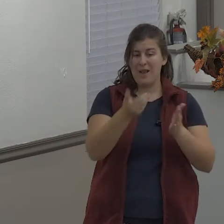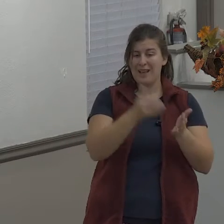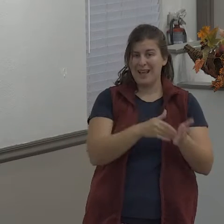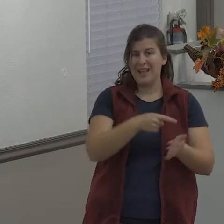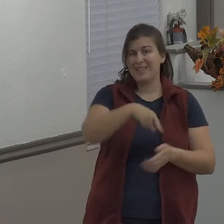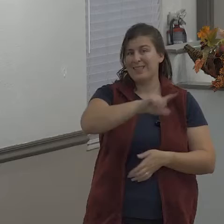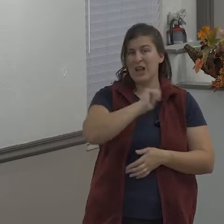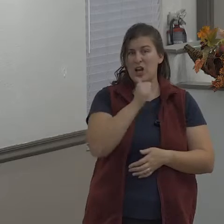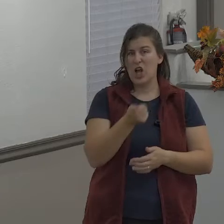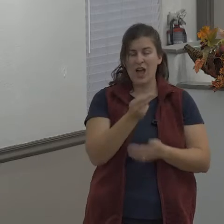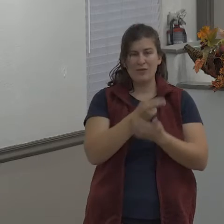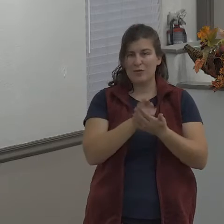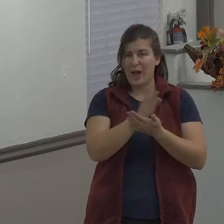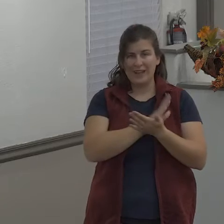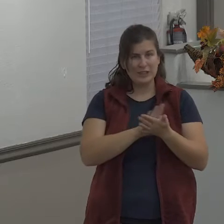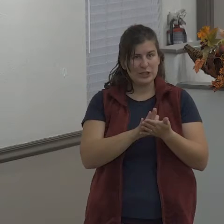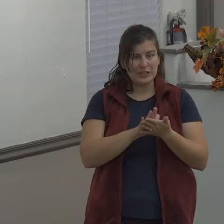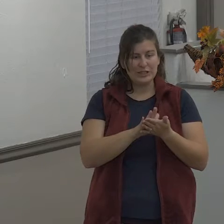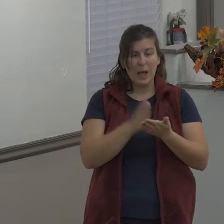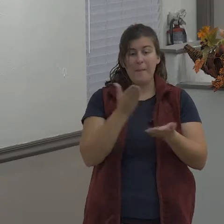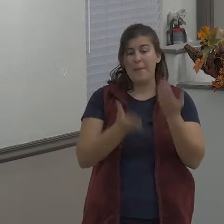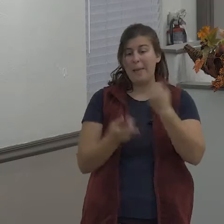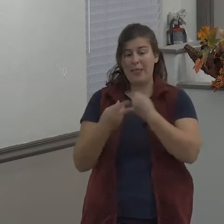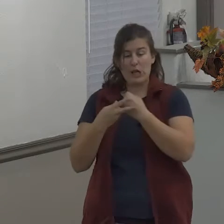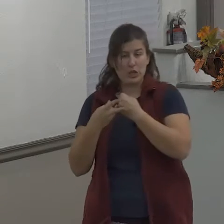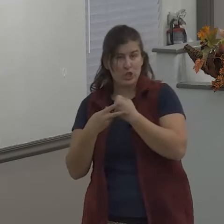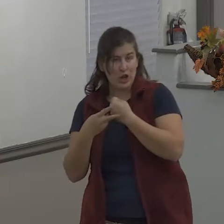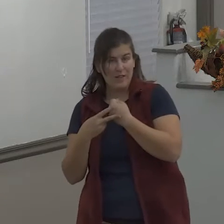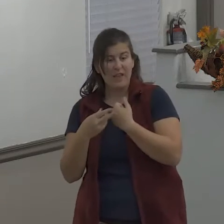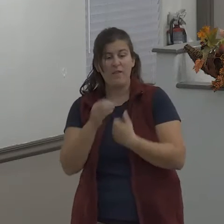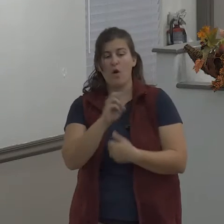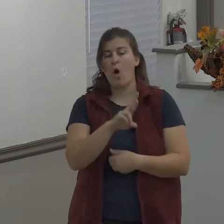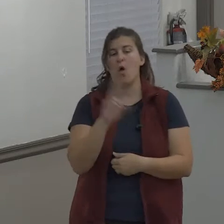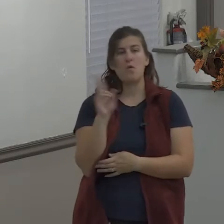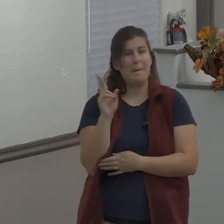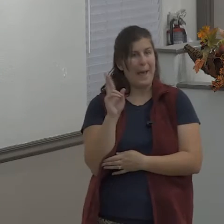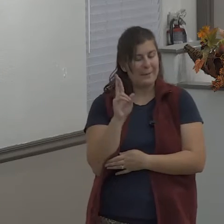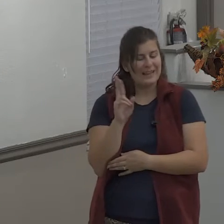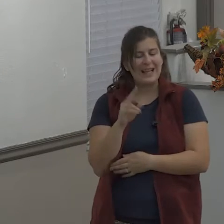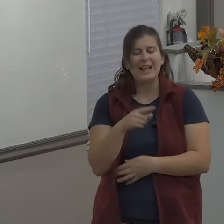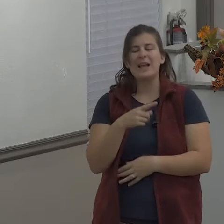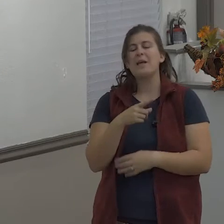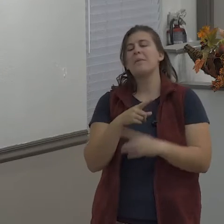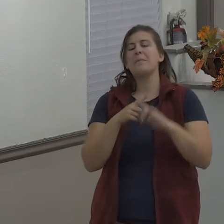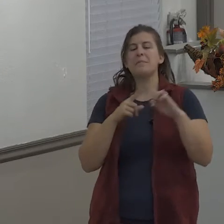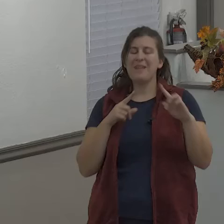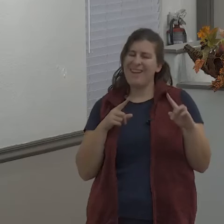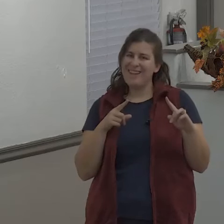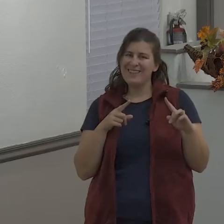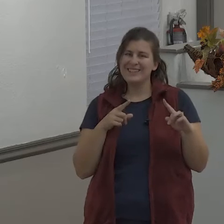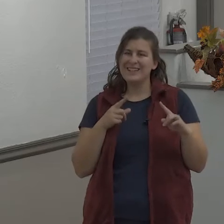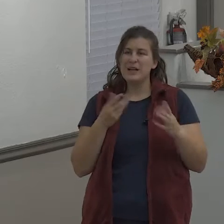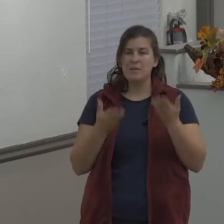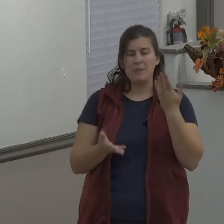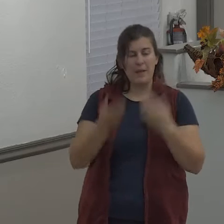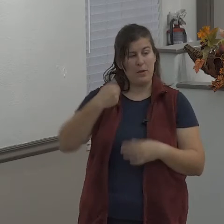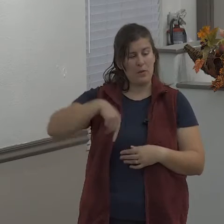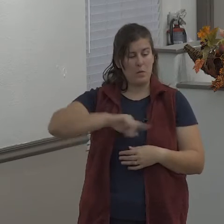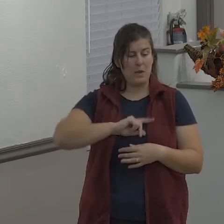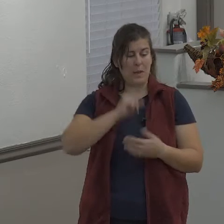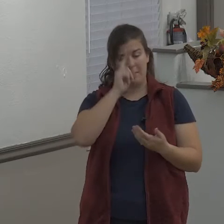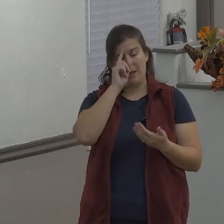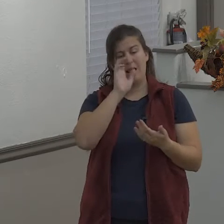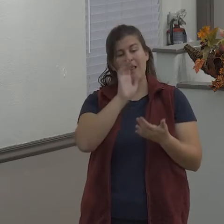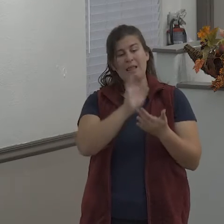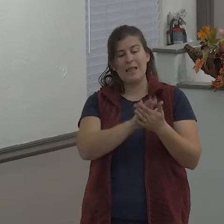They may be conservative, and they may be even Republican, and they may be, you know, we may